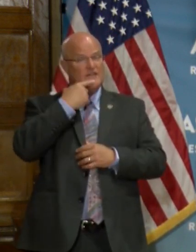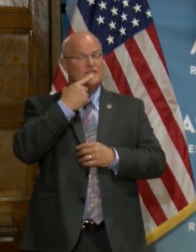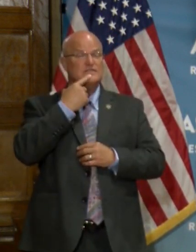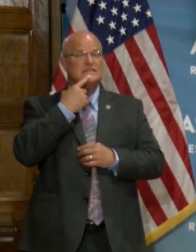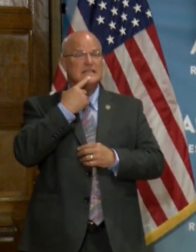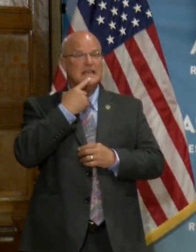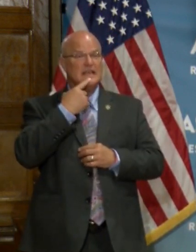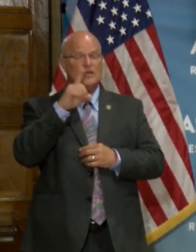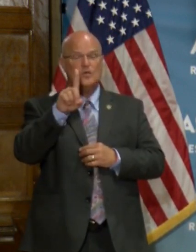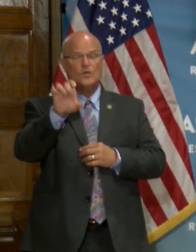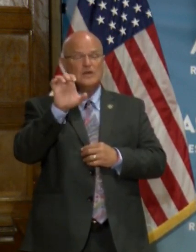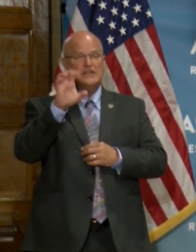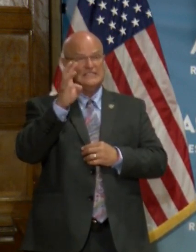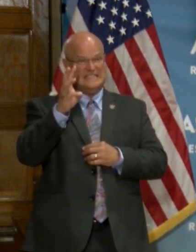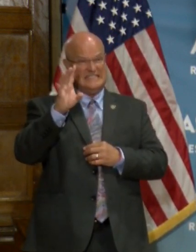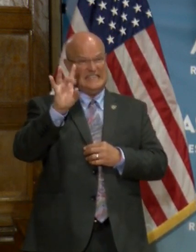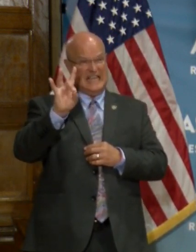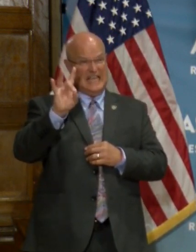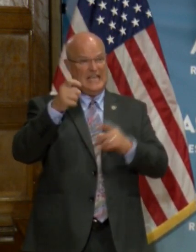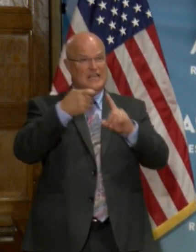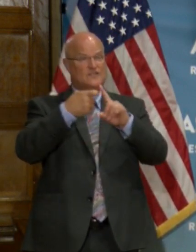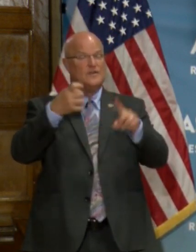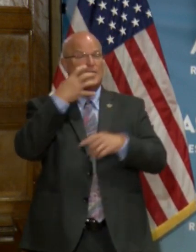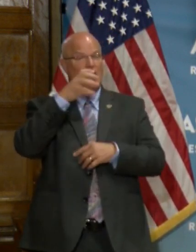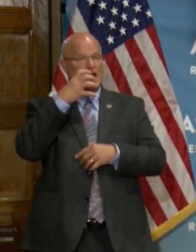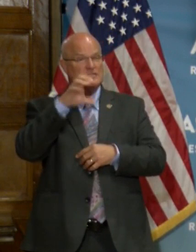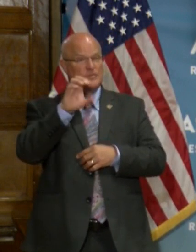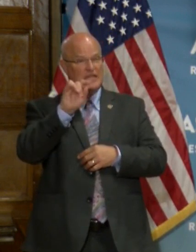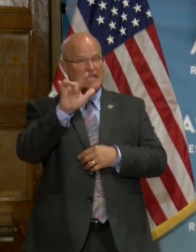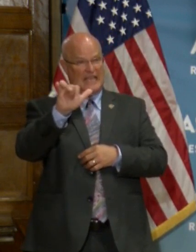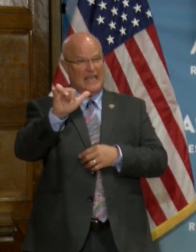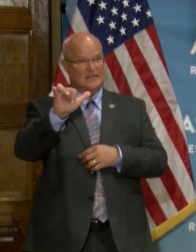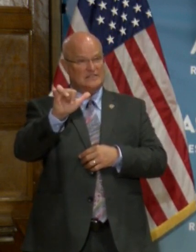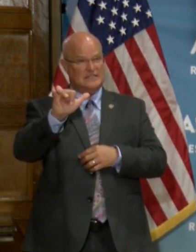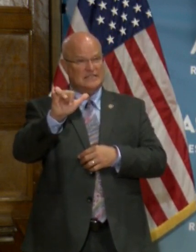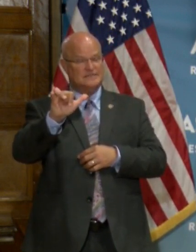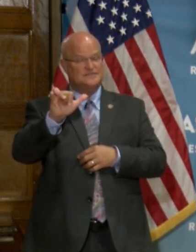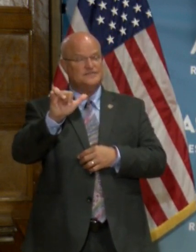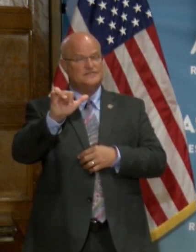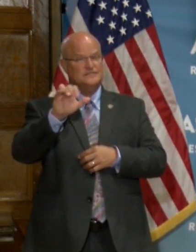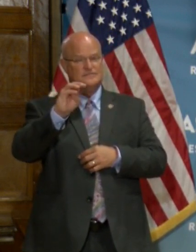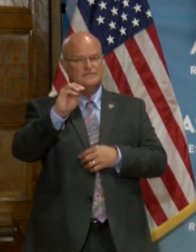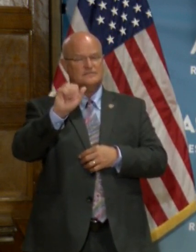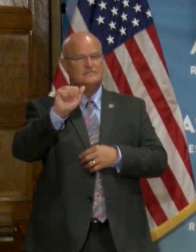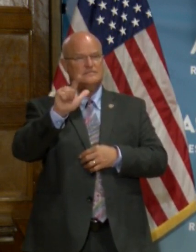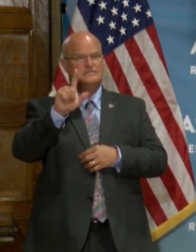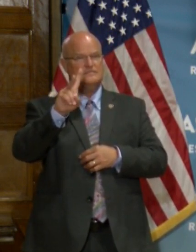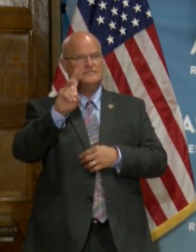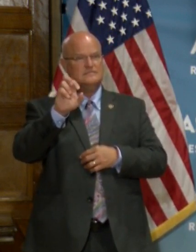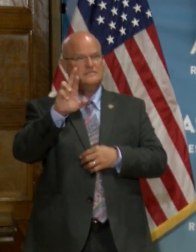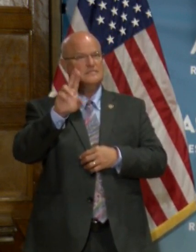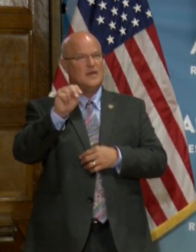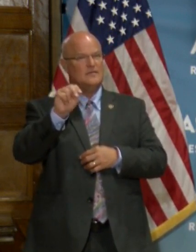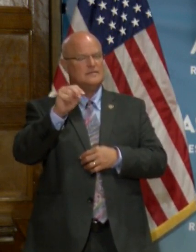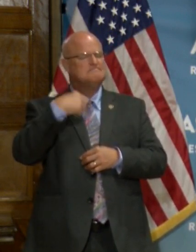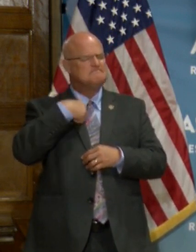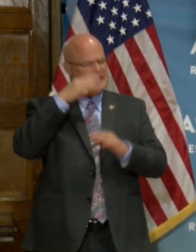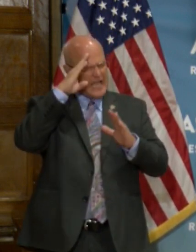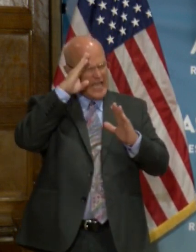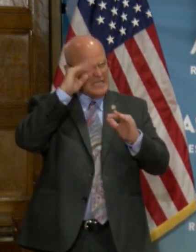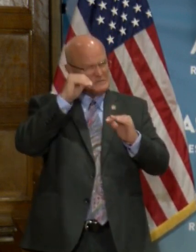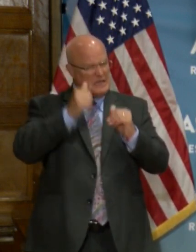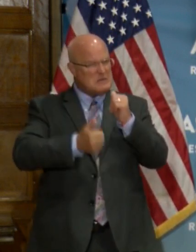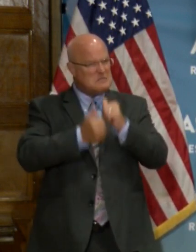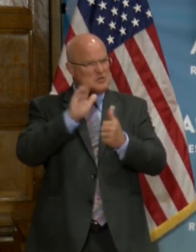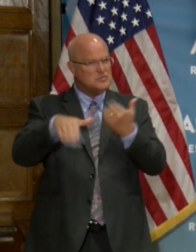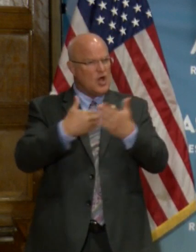mentioned, 168 of those came from Hot Spring County, from the city of Malvern. Again, I suspect most or all of